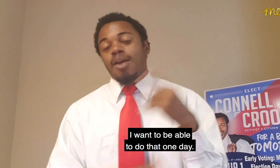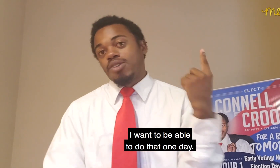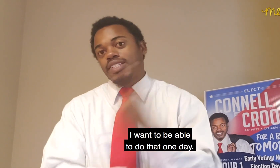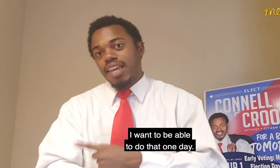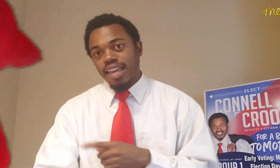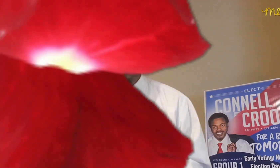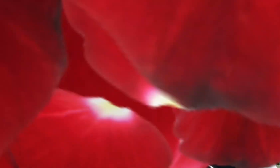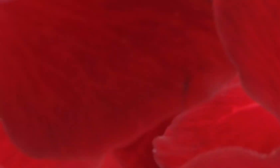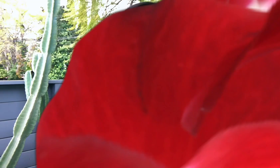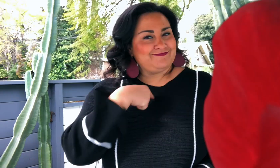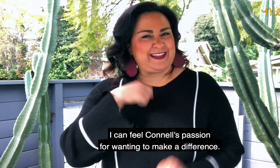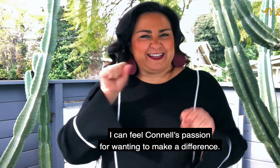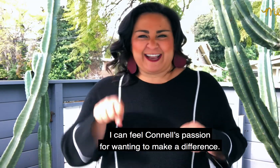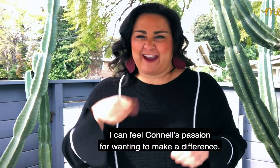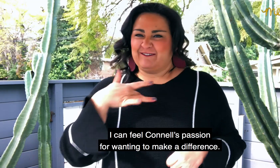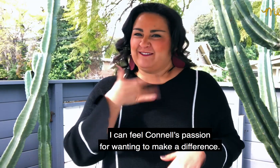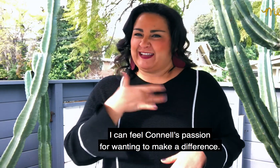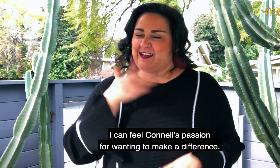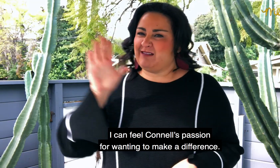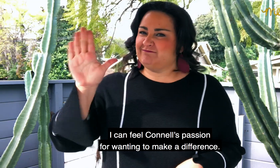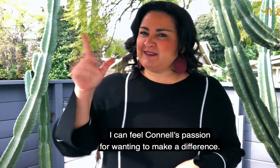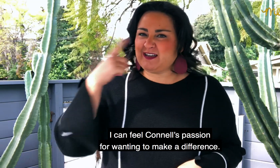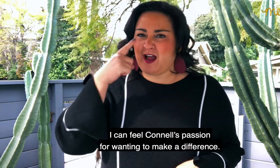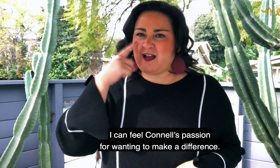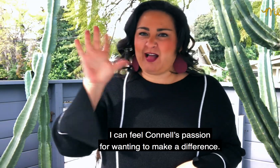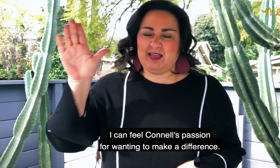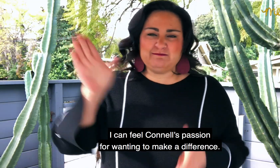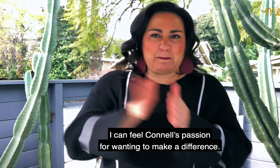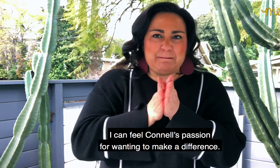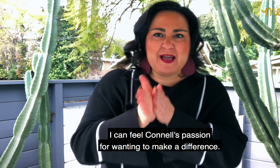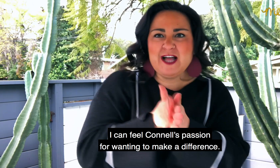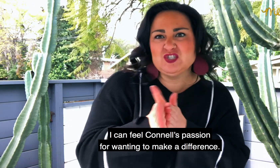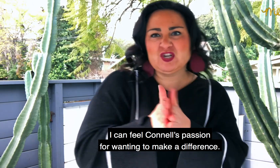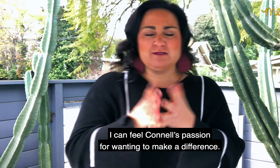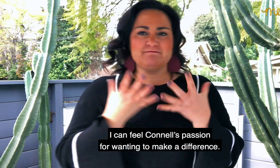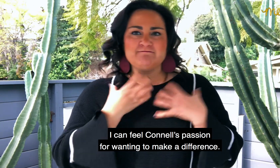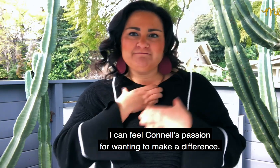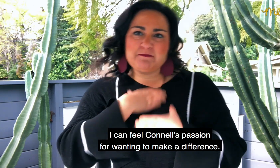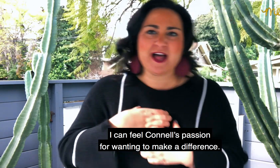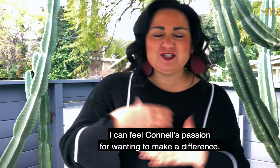that one day. I can feel Connell's passion for wanting to make a difference.